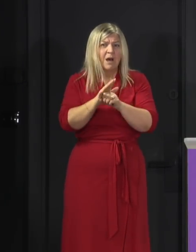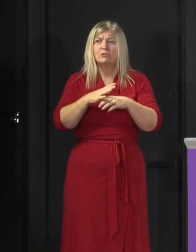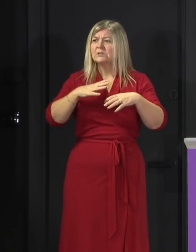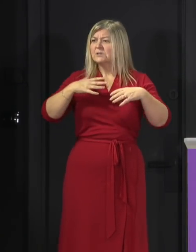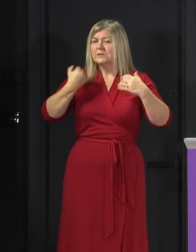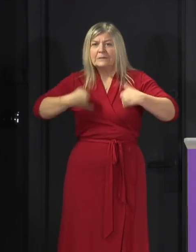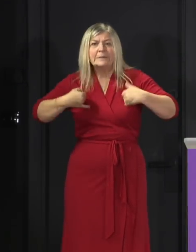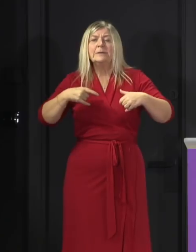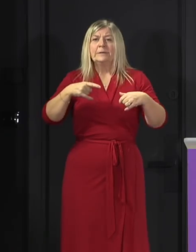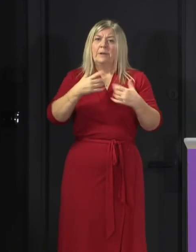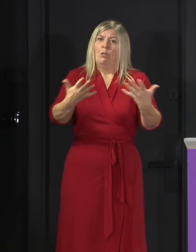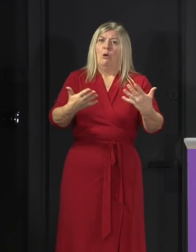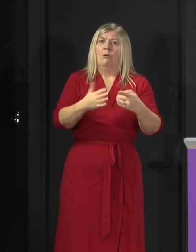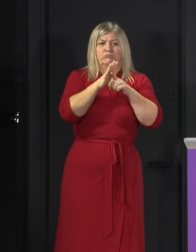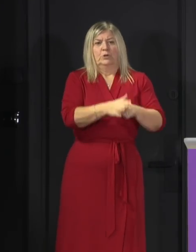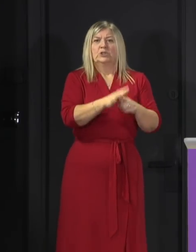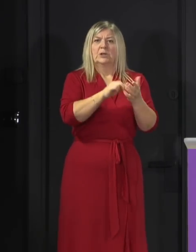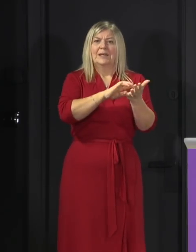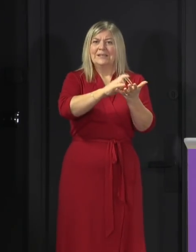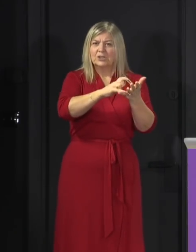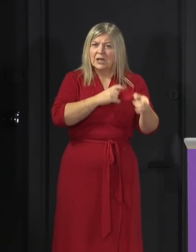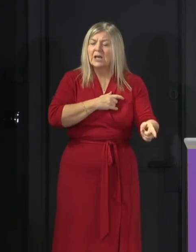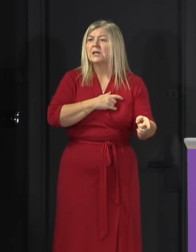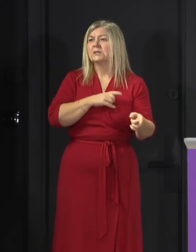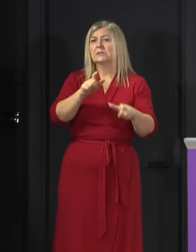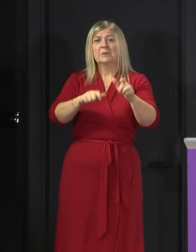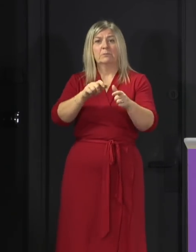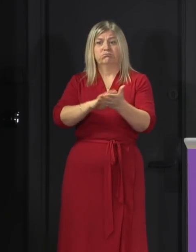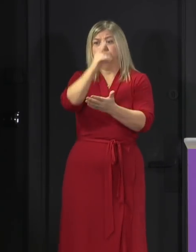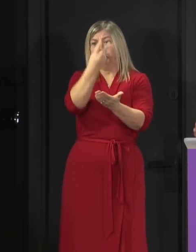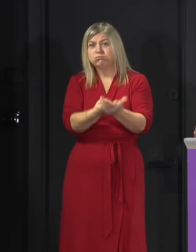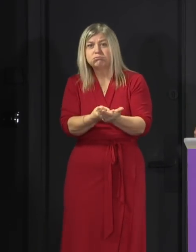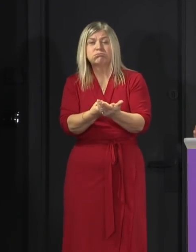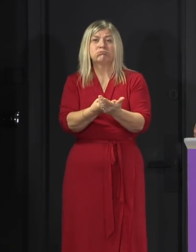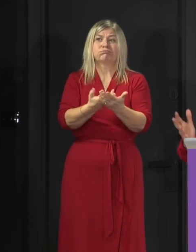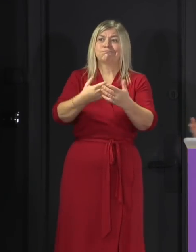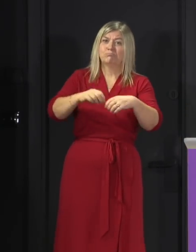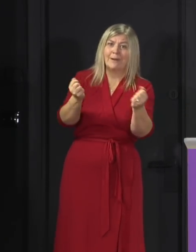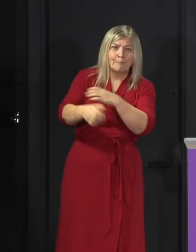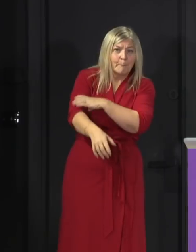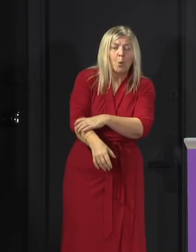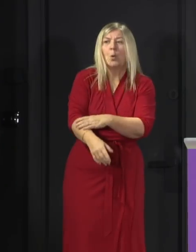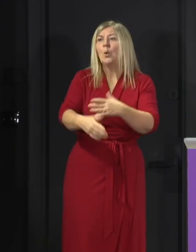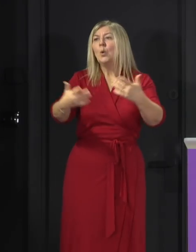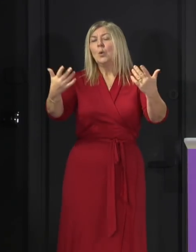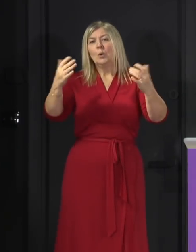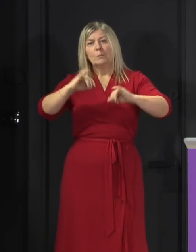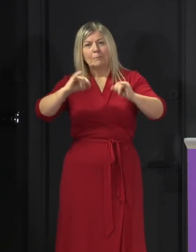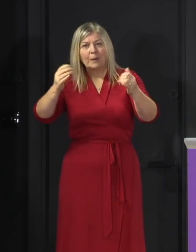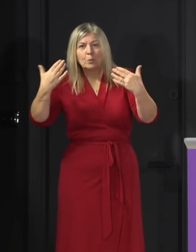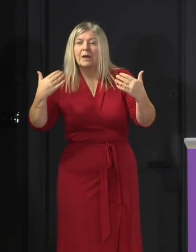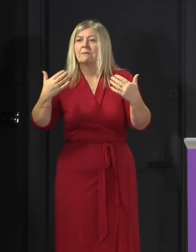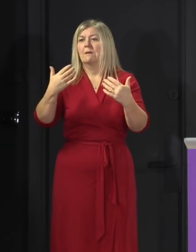which can increase pressure on the NHS if people are falling on ice, for example, and bad weather can create other pressures for our road